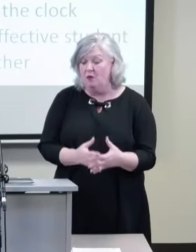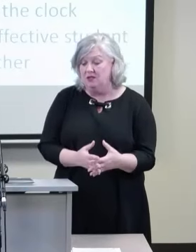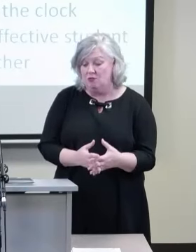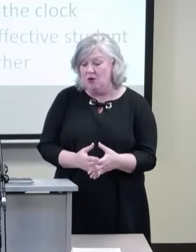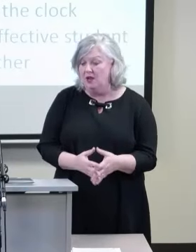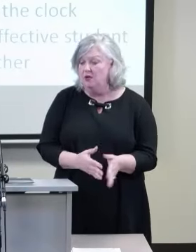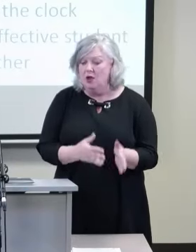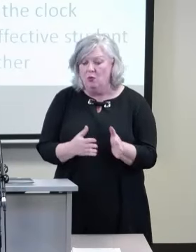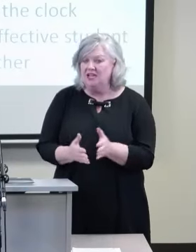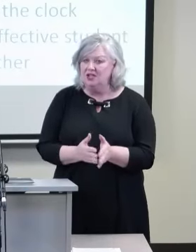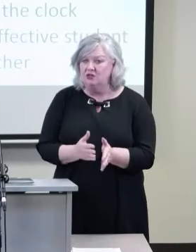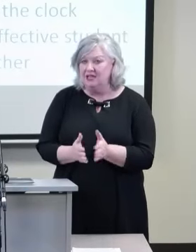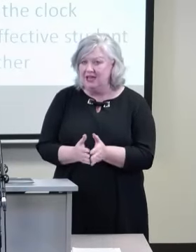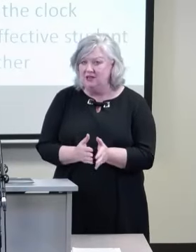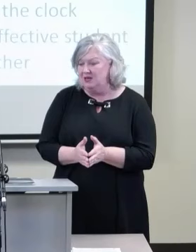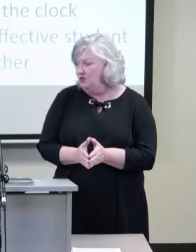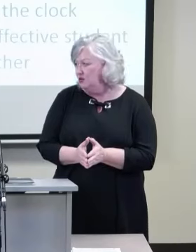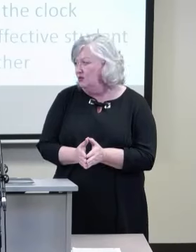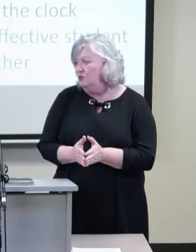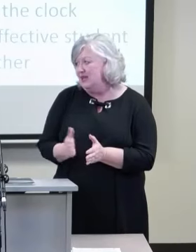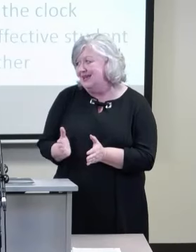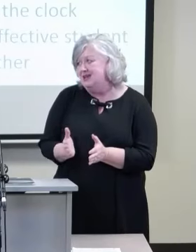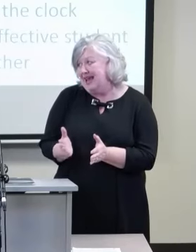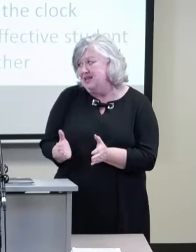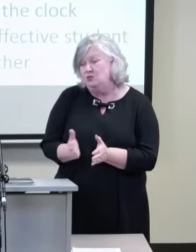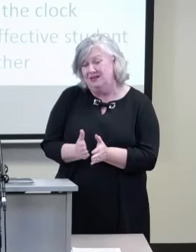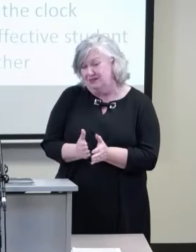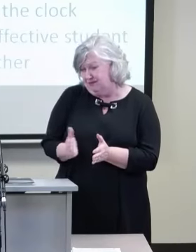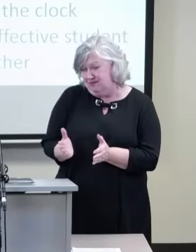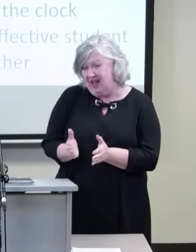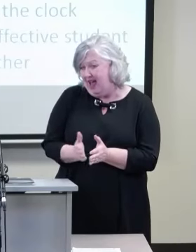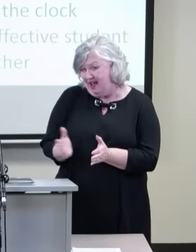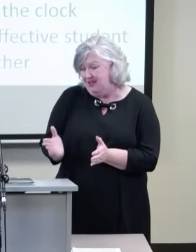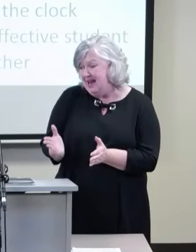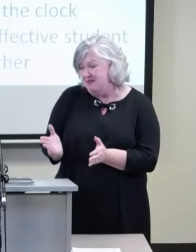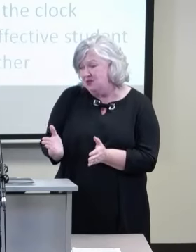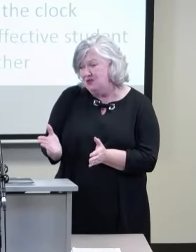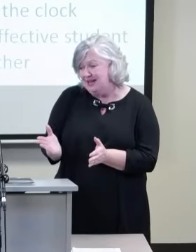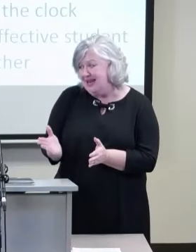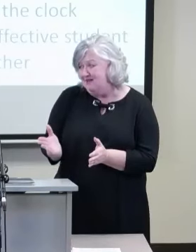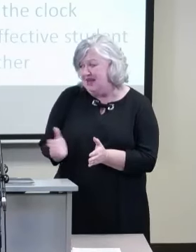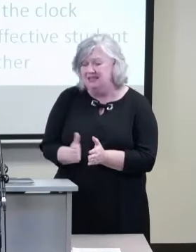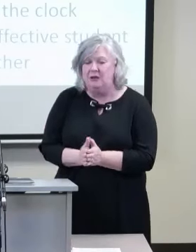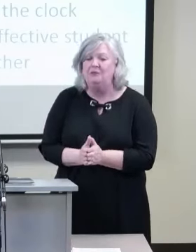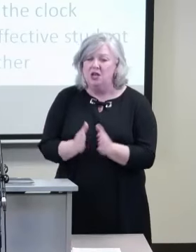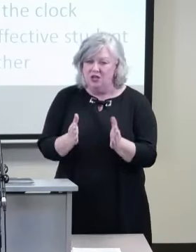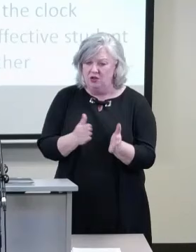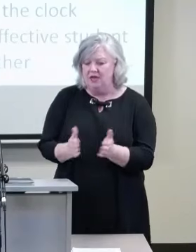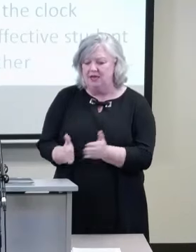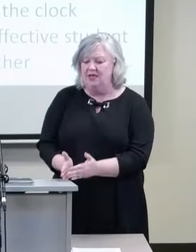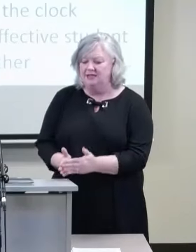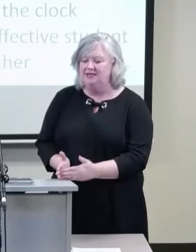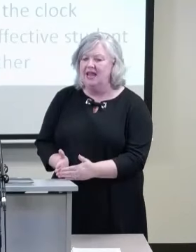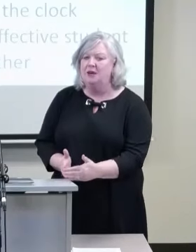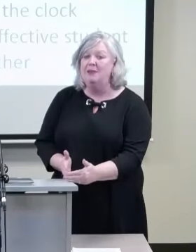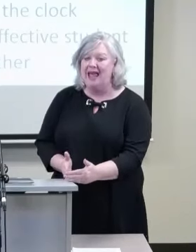we know it's morning we can generally gauge when it's noon we can gauge when it's late afternoon and evening so you